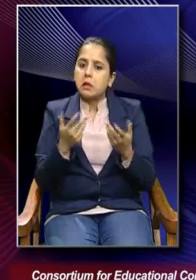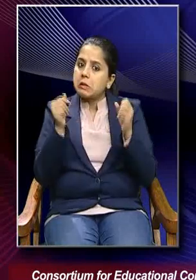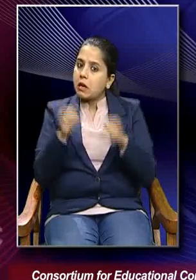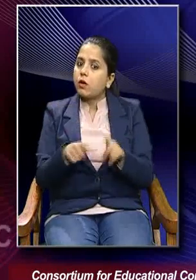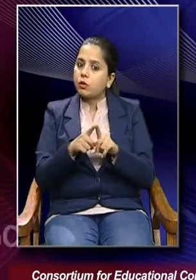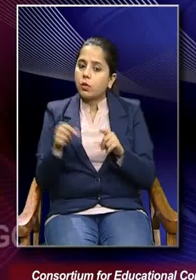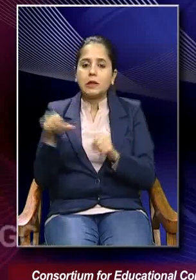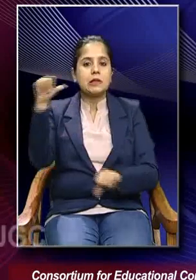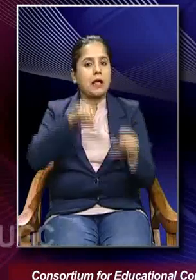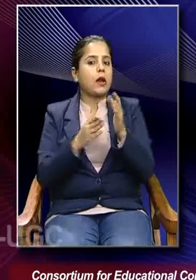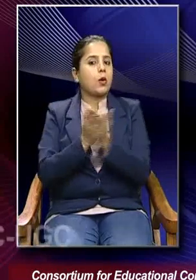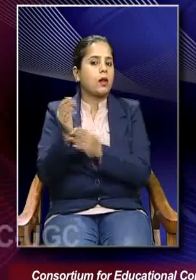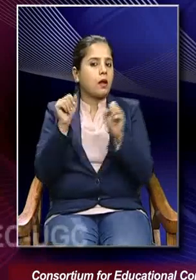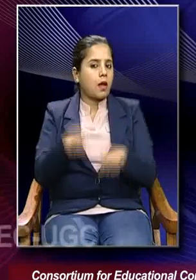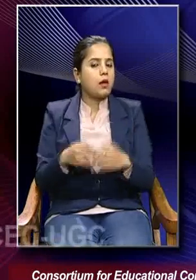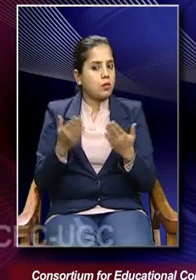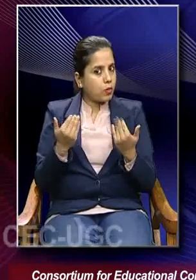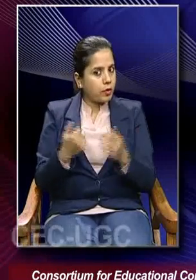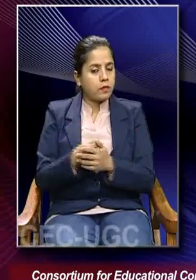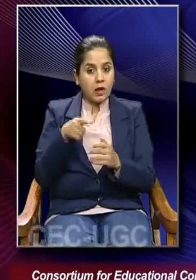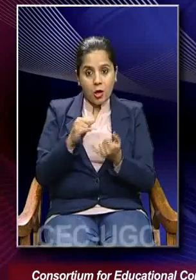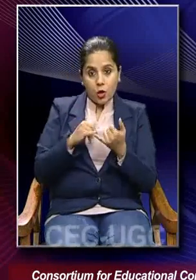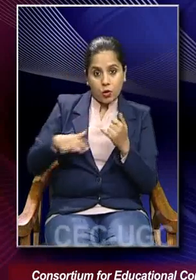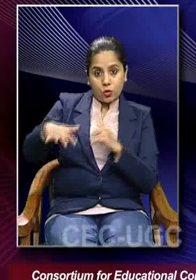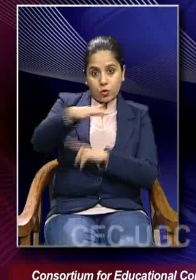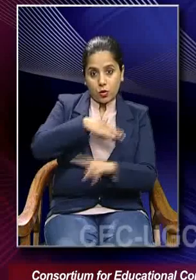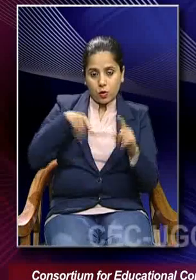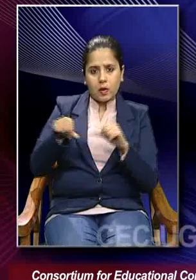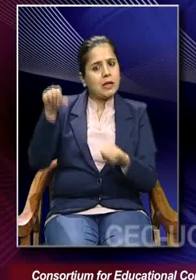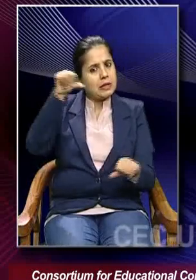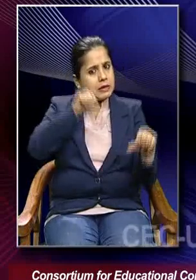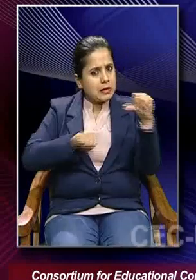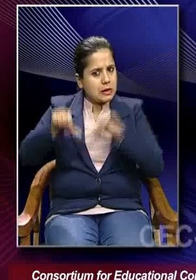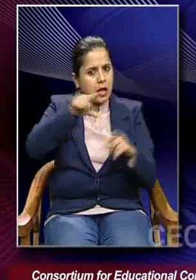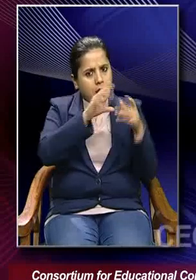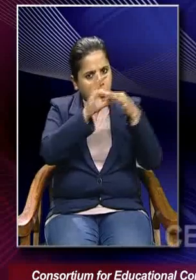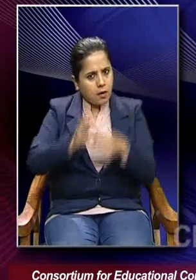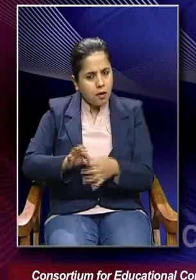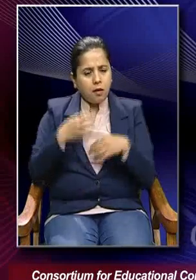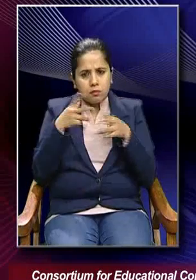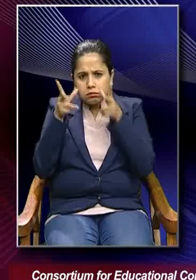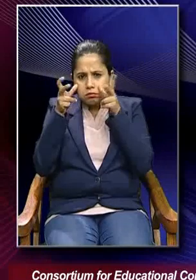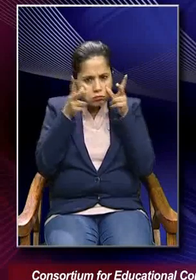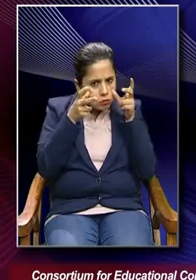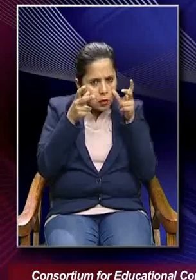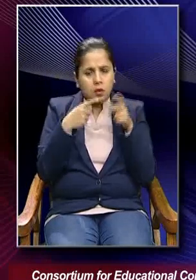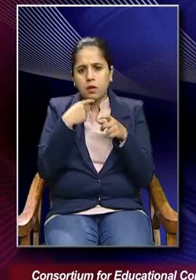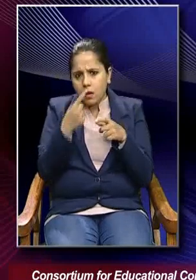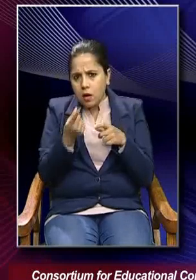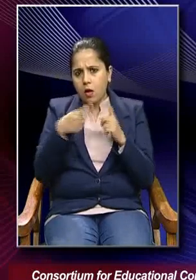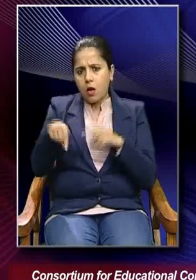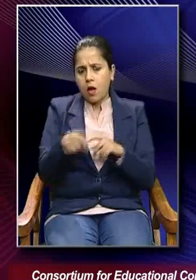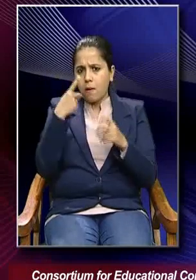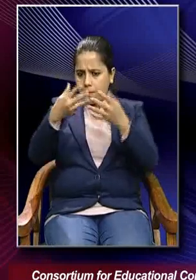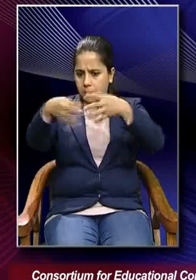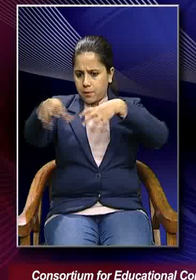a scientific method. So sociology was a science based on observation,